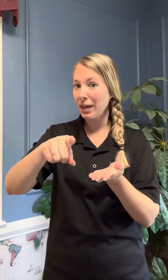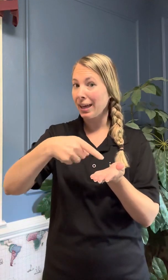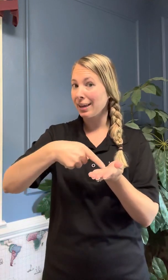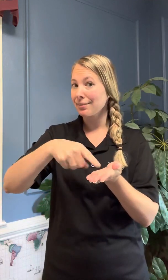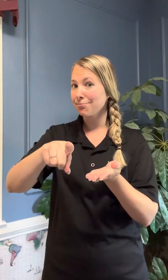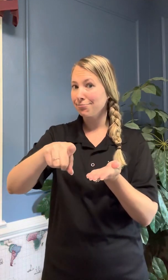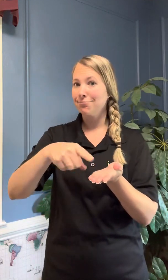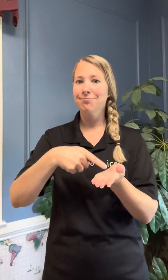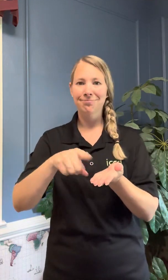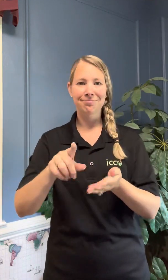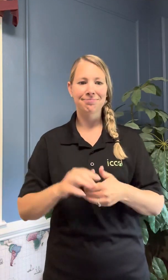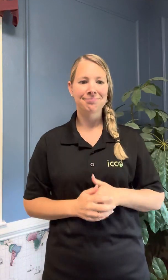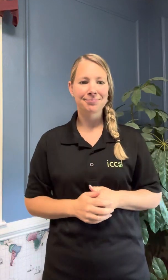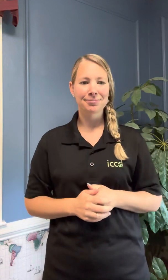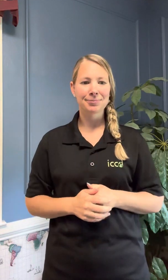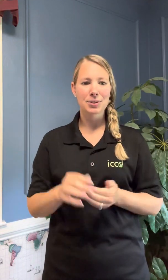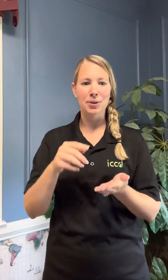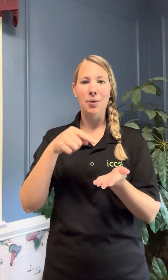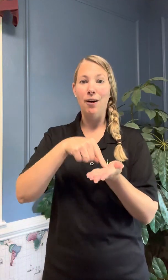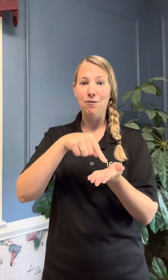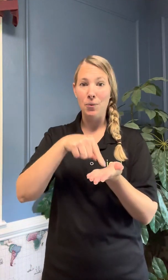pay. So afford.